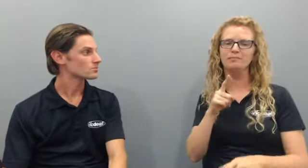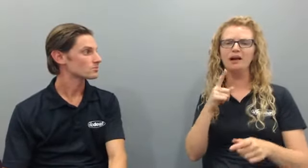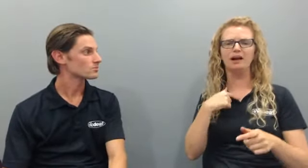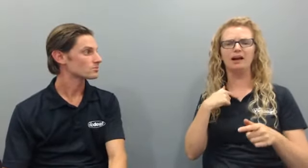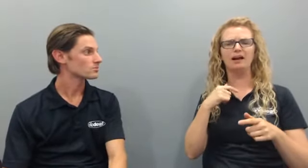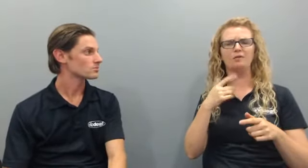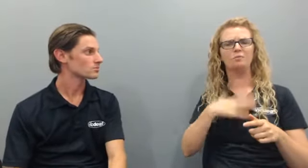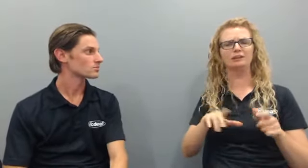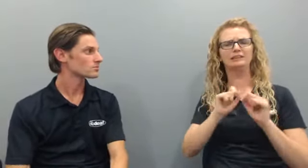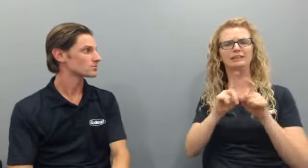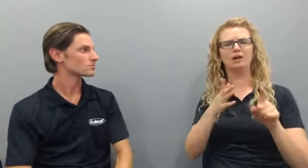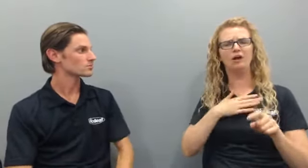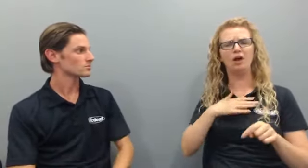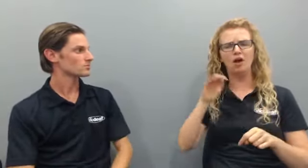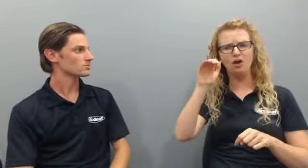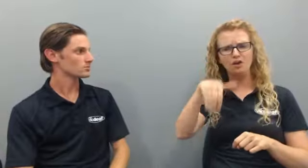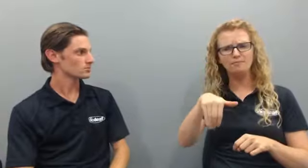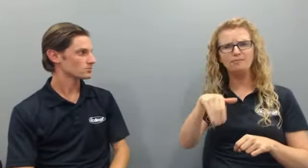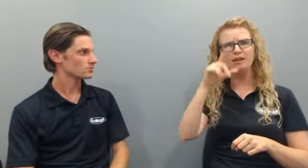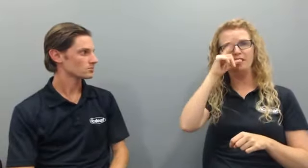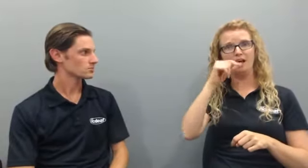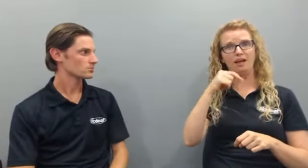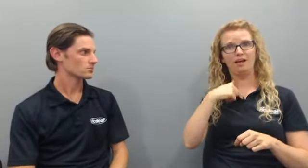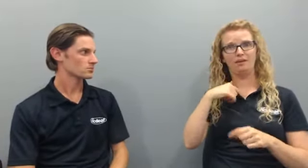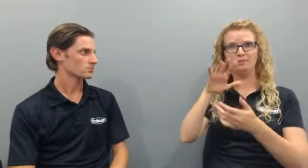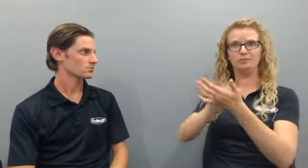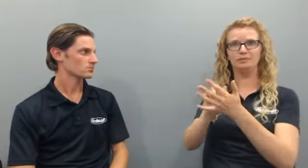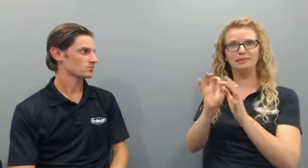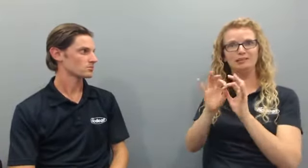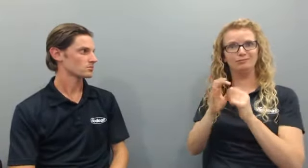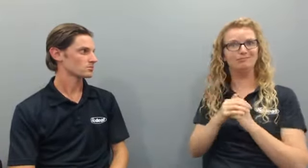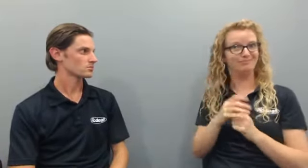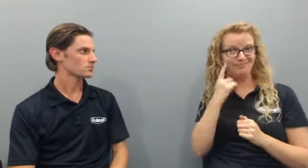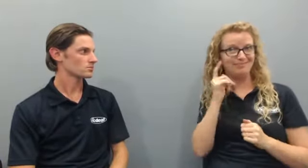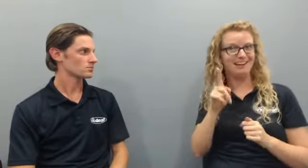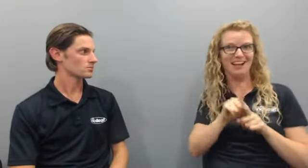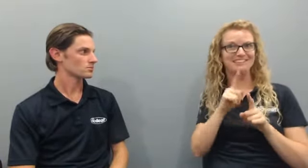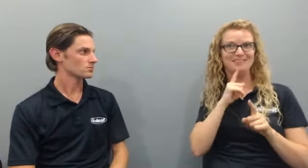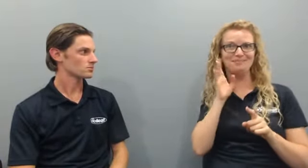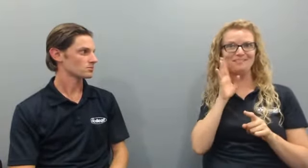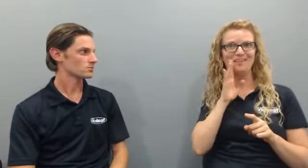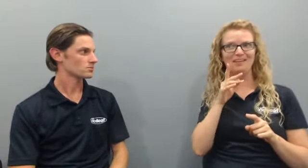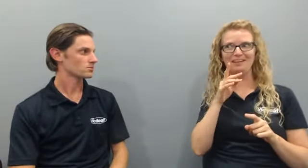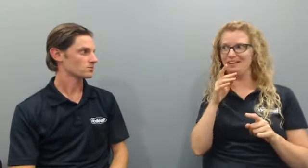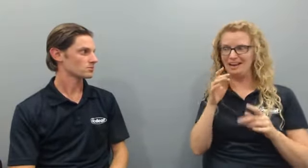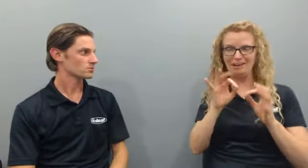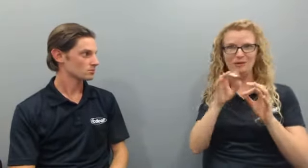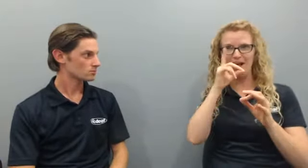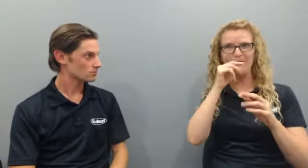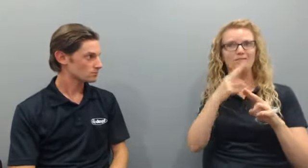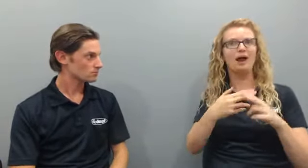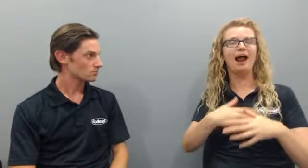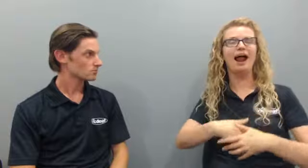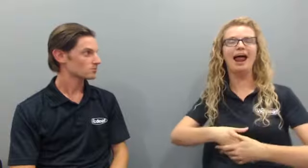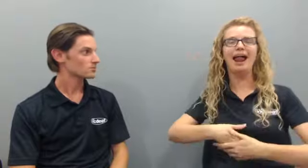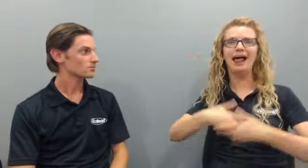There's a question here that we were asked in an information session. Is if I want to sell my home, can I get an interpreter? And like